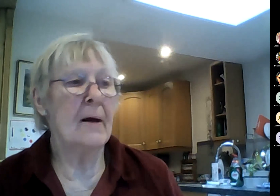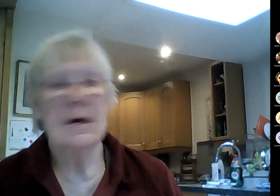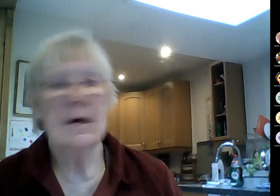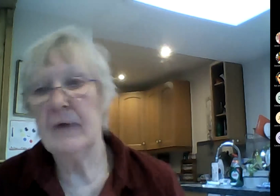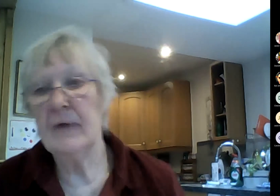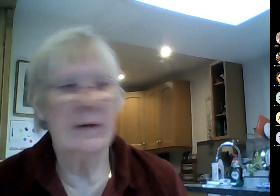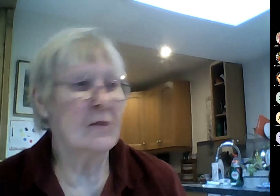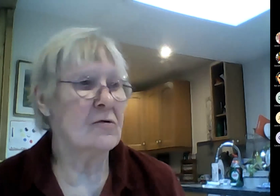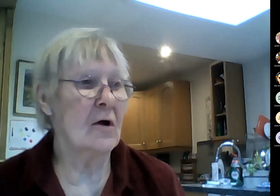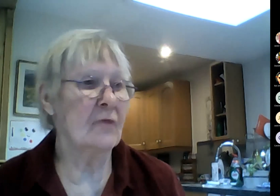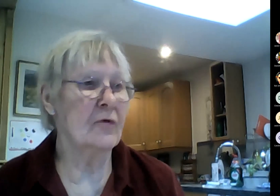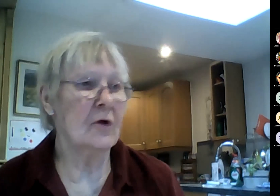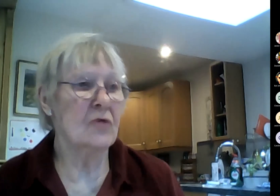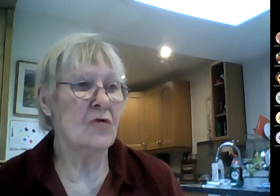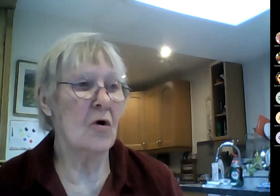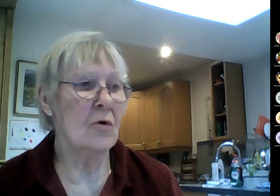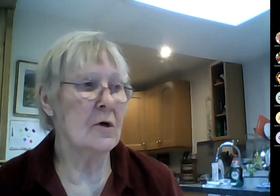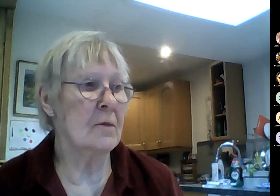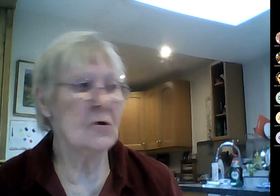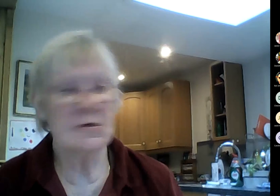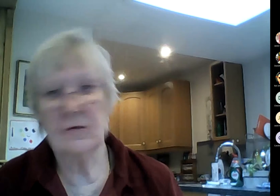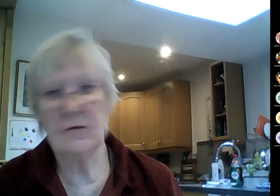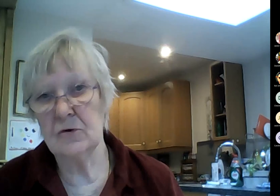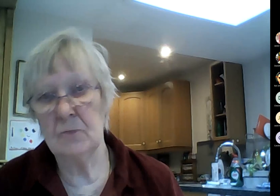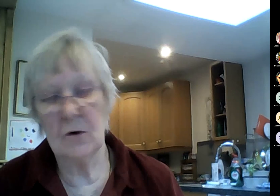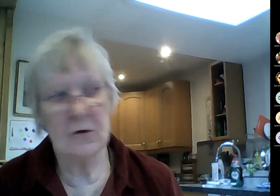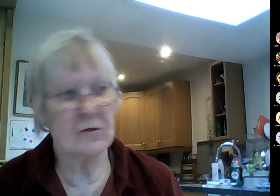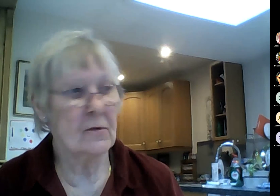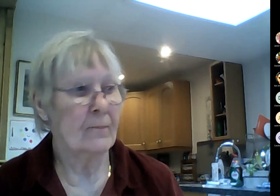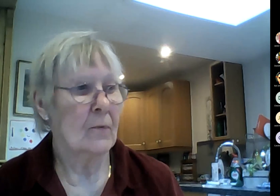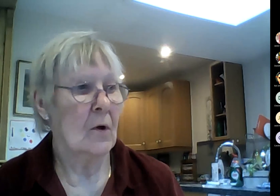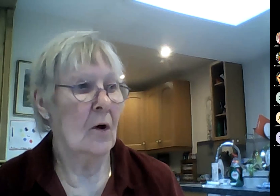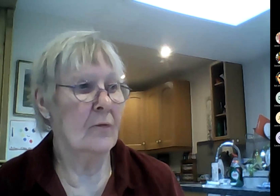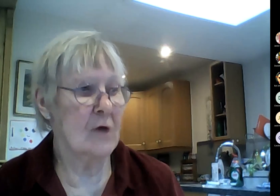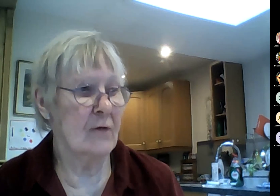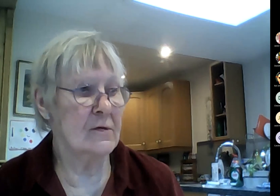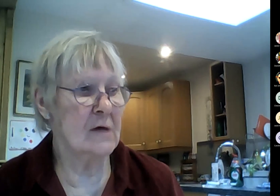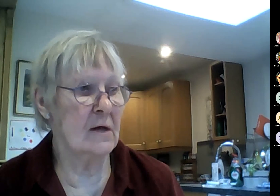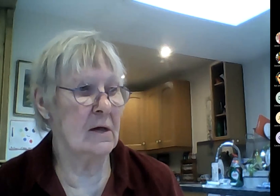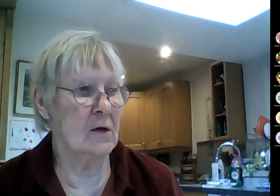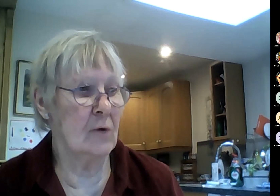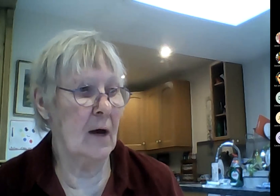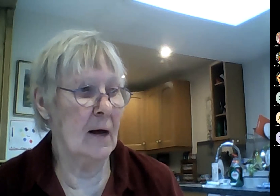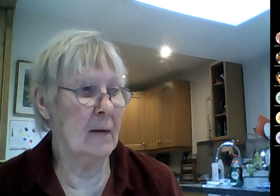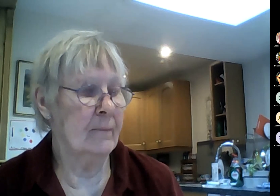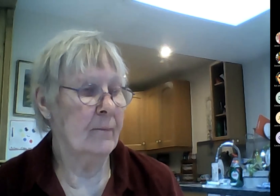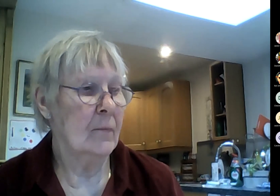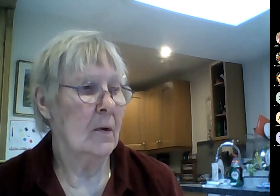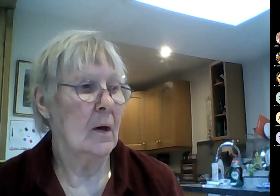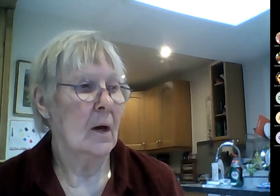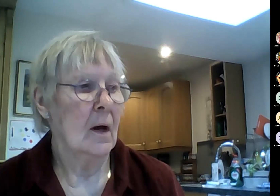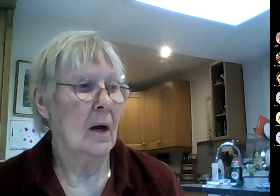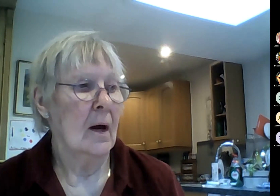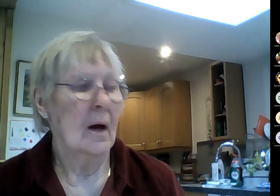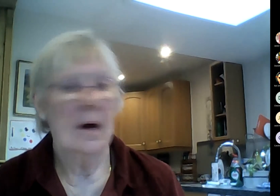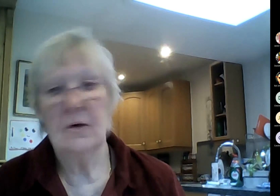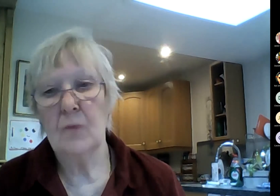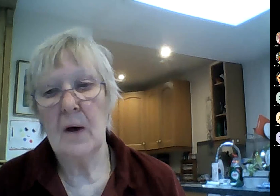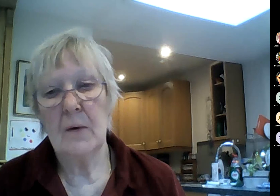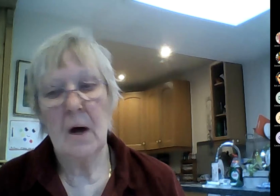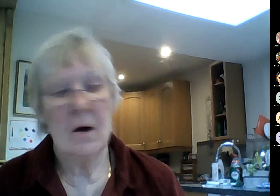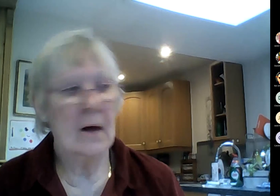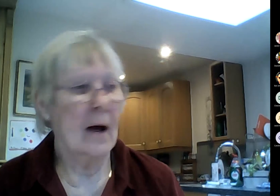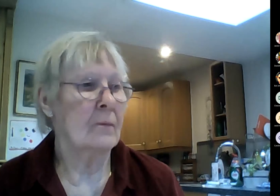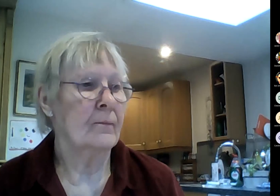Fourthly, independent living, the struggle for control and emergence of 2 models of service in the UK.